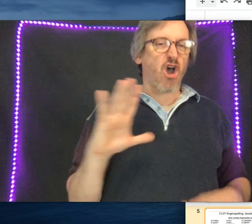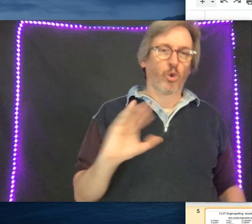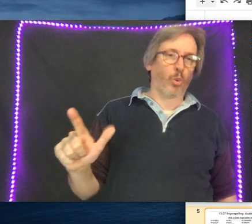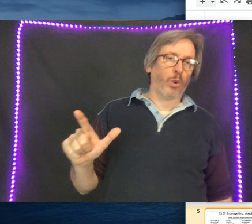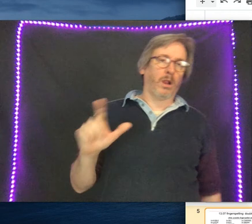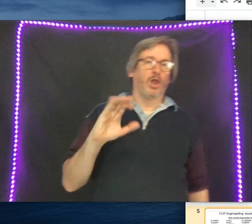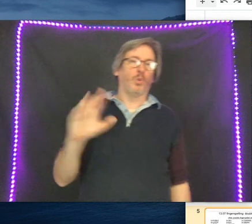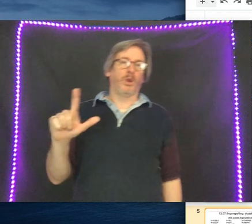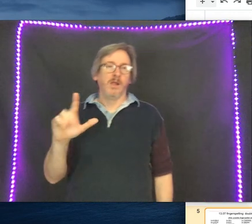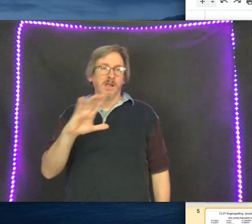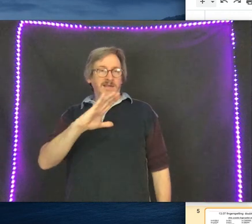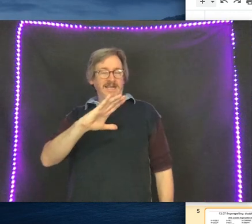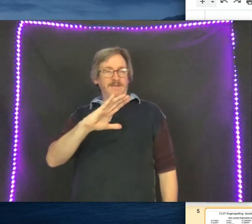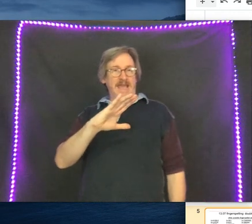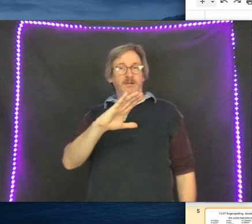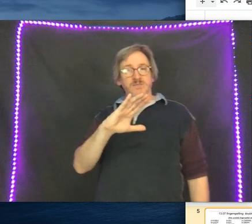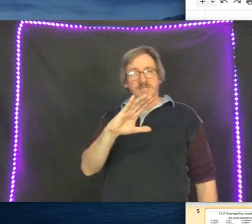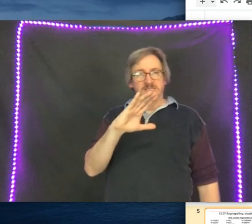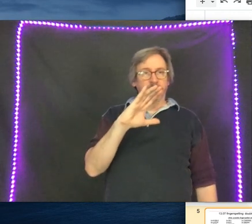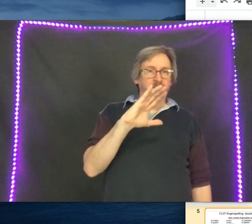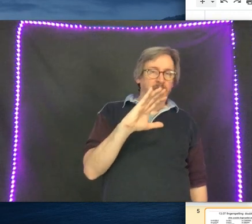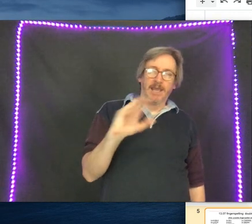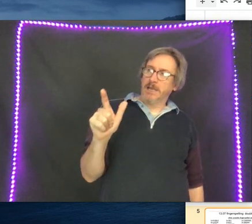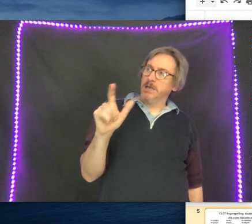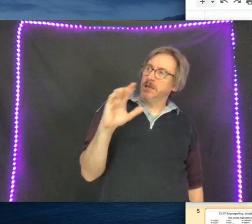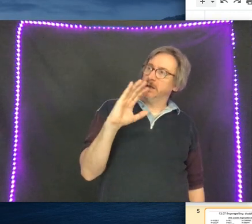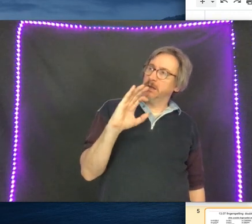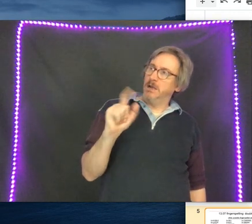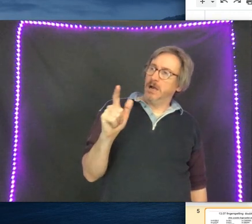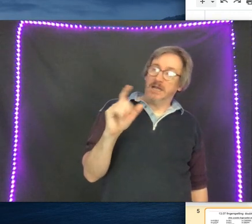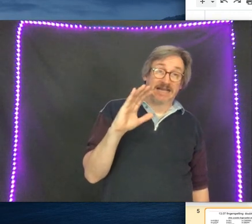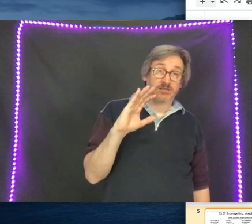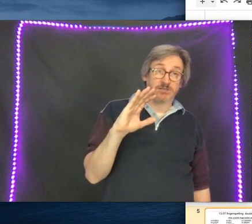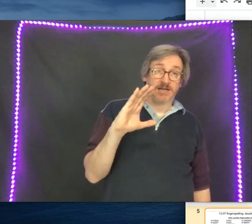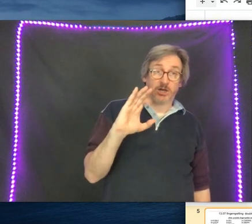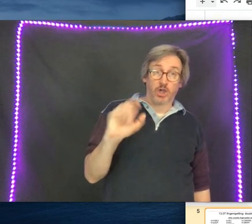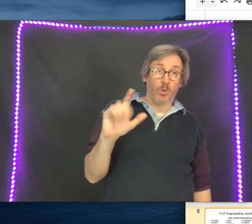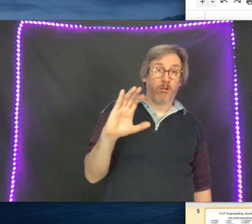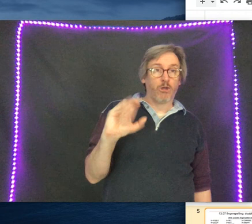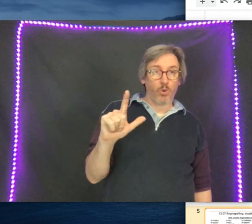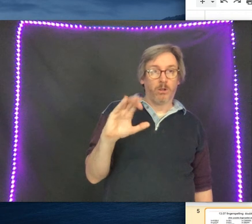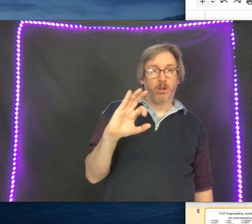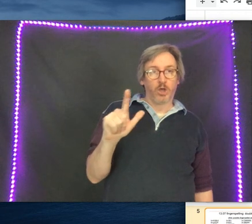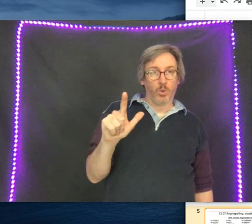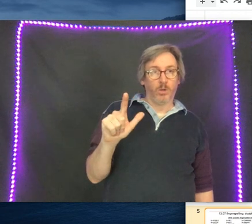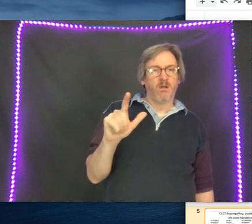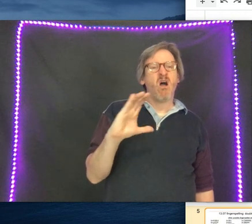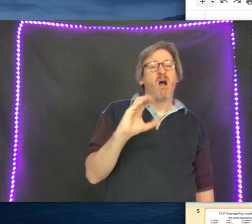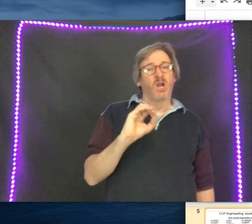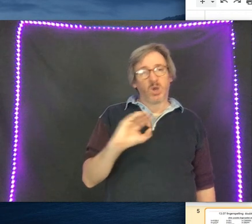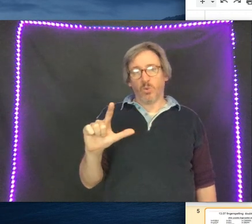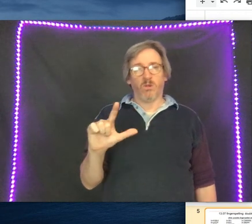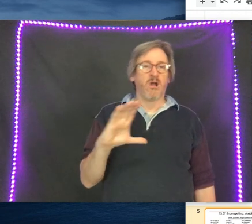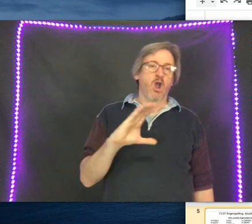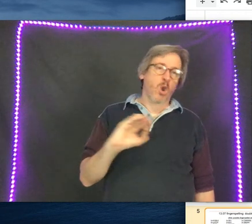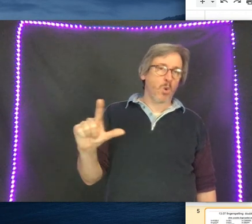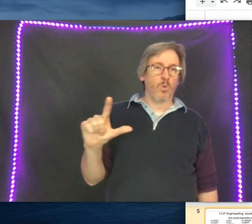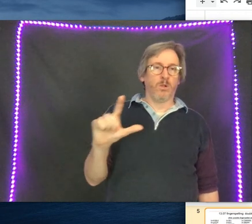cool. That also tends to be a lexical sign. Cool, cool, cool,